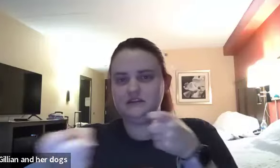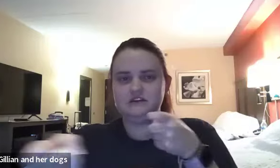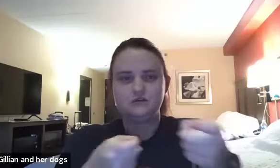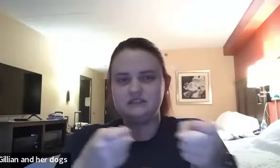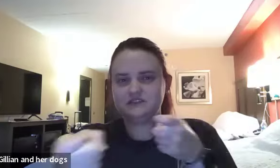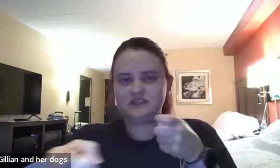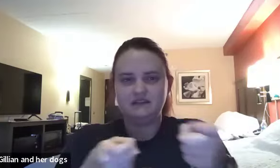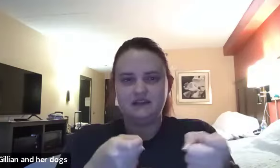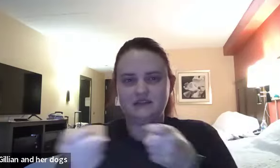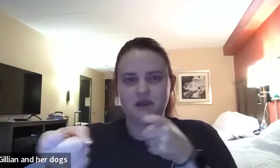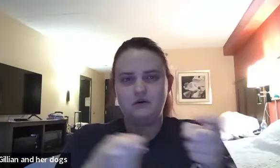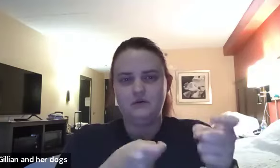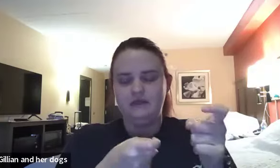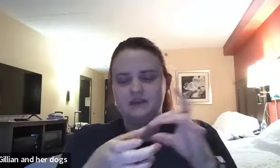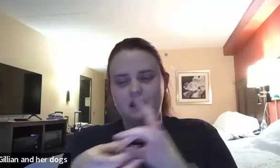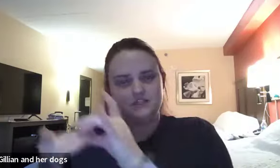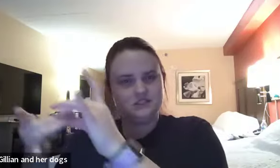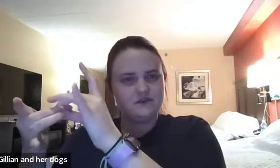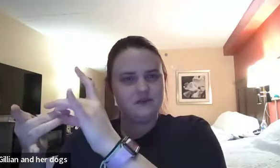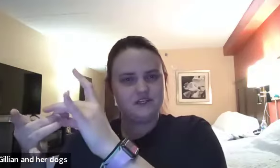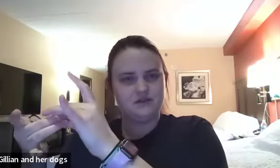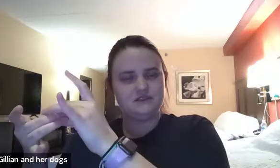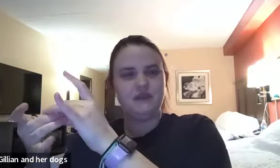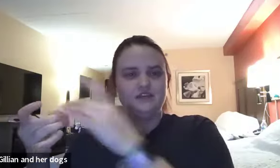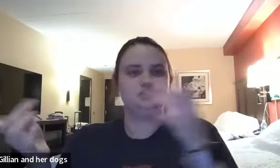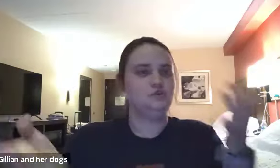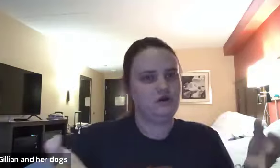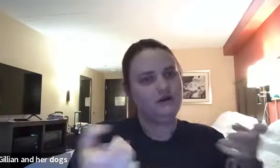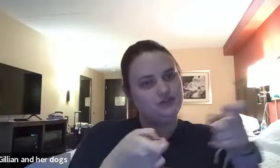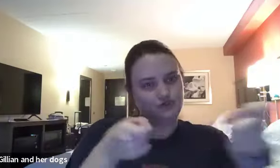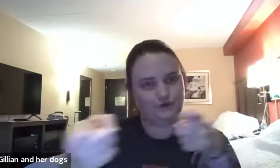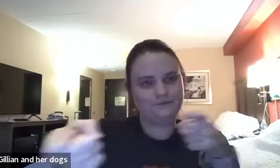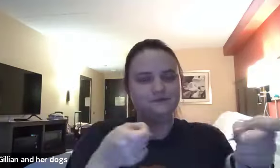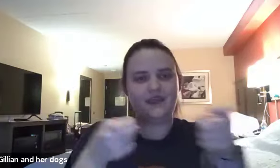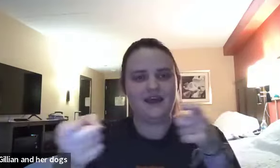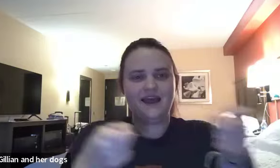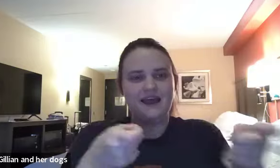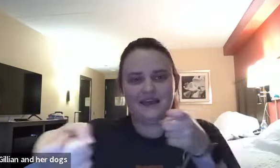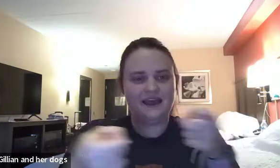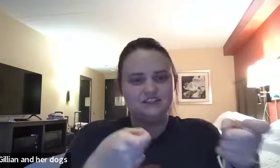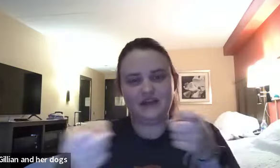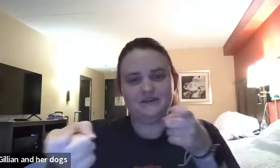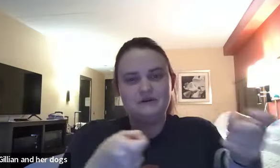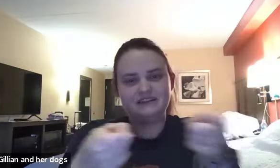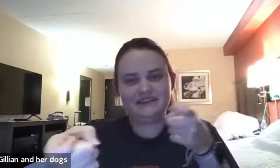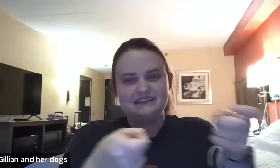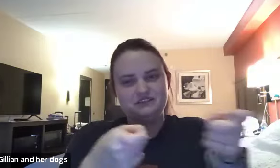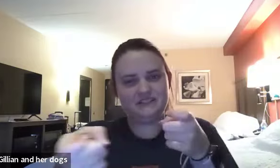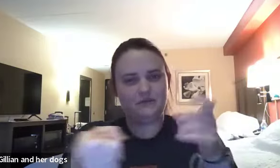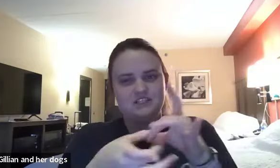It's always interesting, like somehow, like the connections of it, because as a manager, you are in control. I always think it's interesting watching